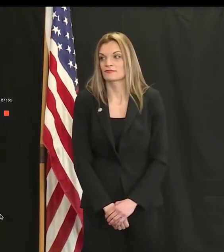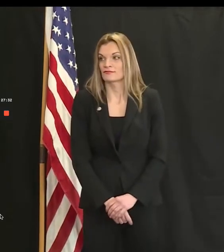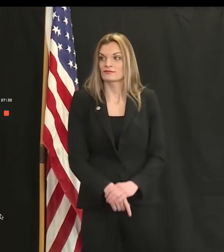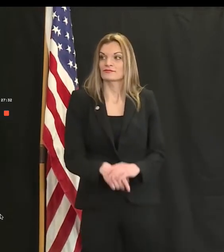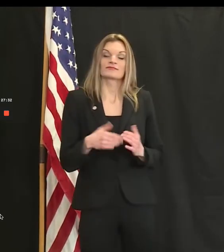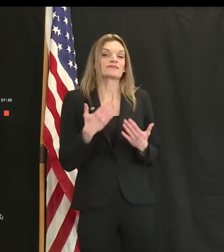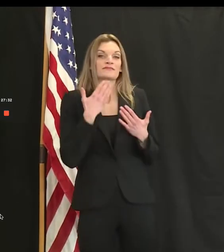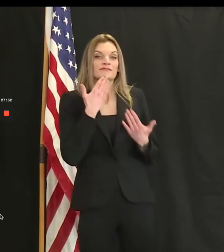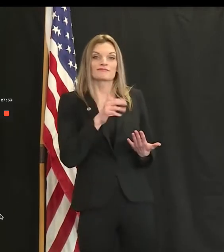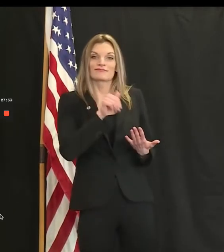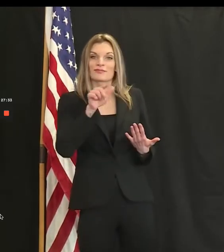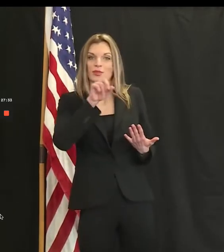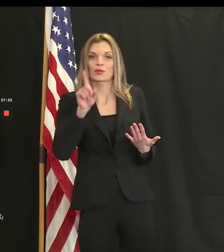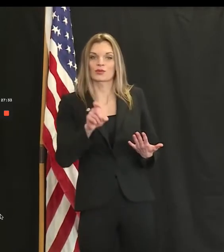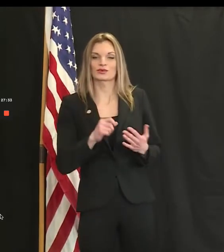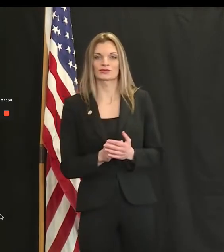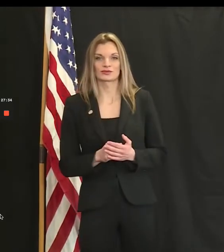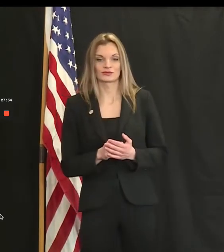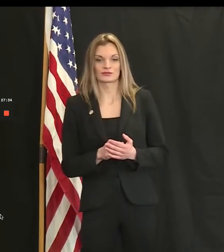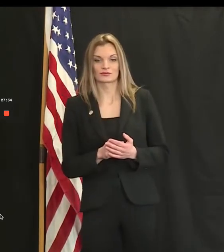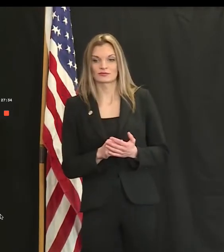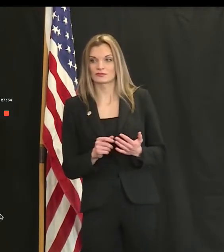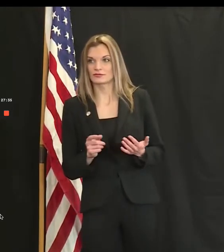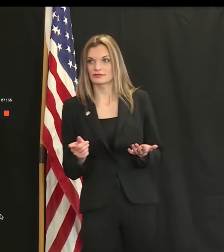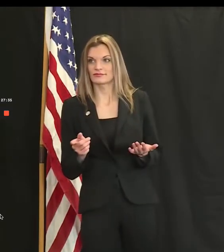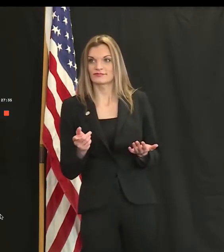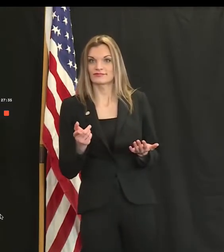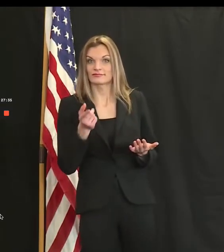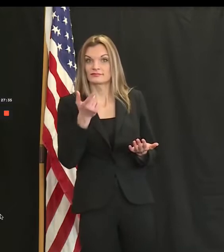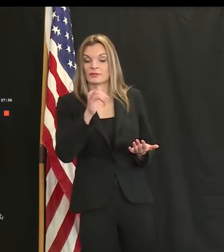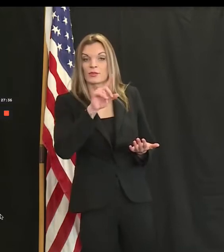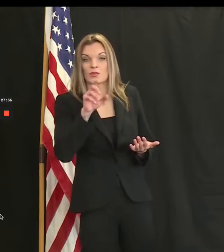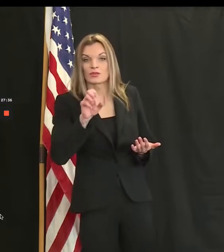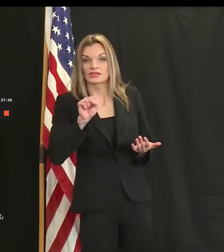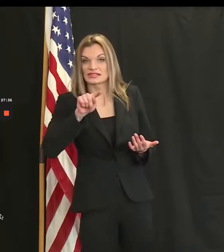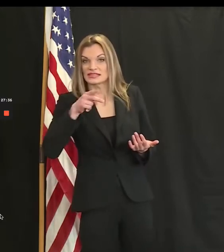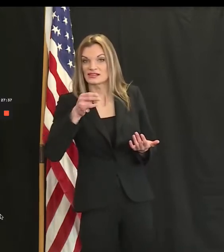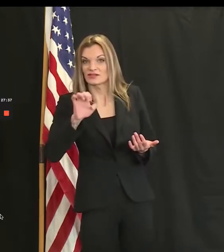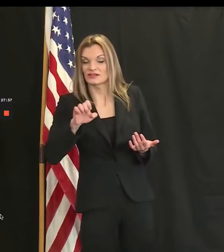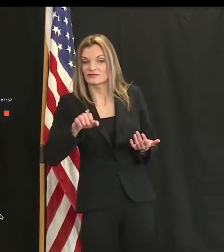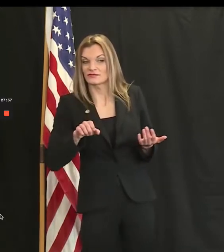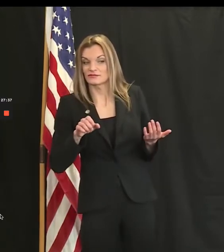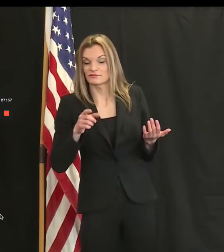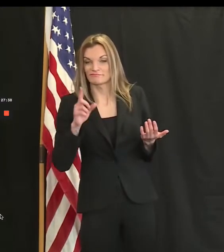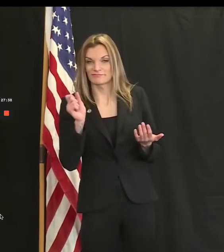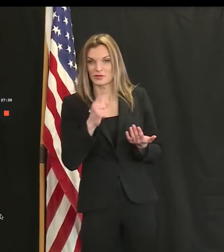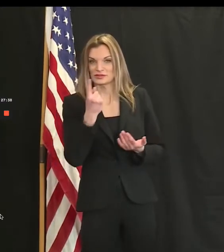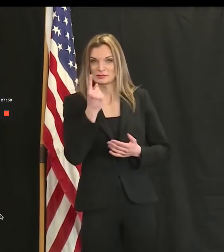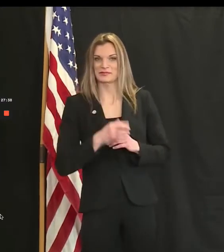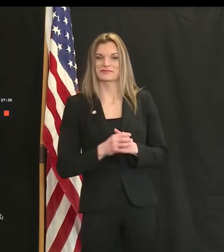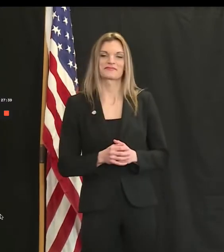Stephanie Parkinson. I hear that you fixed your issues from WEYI.